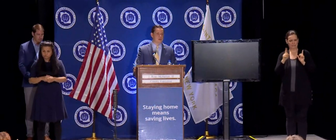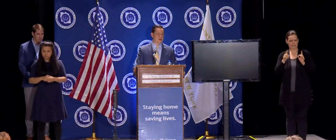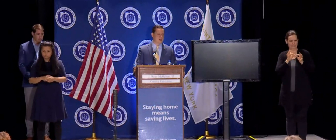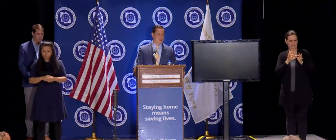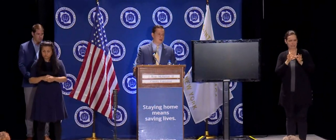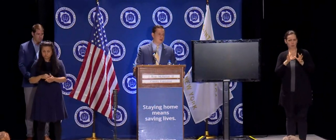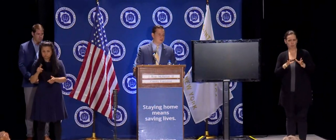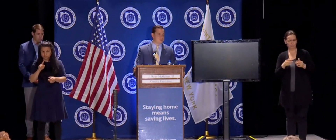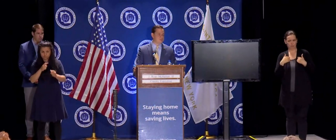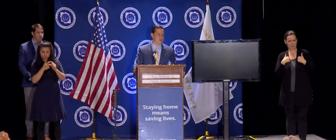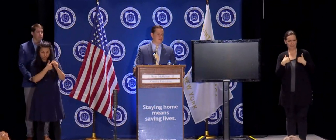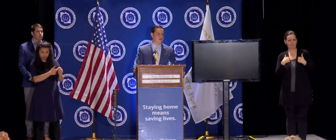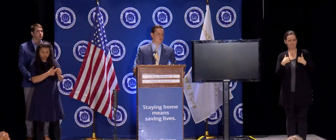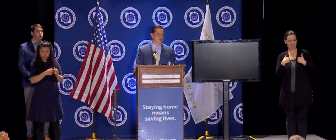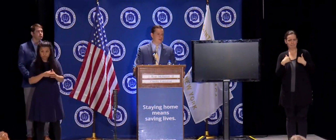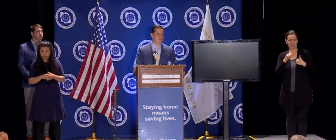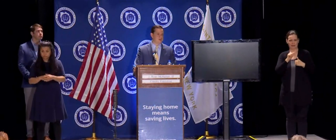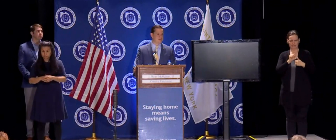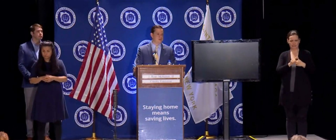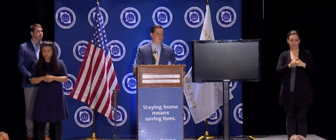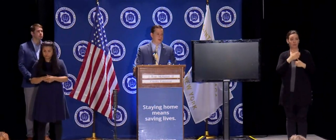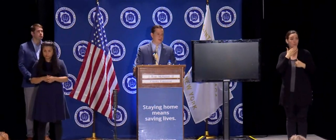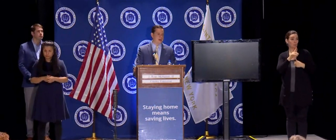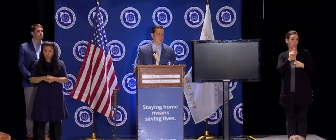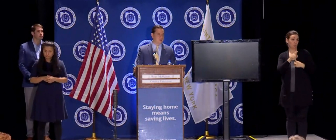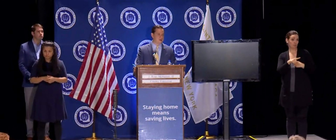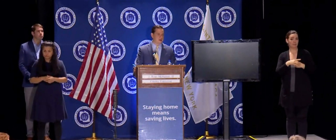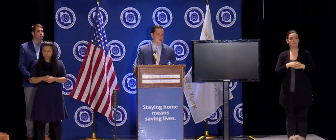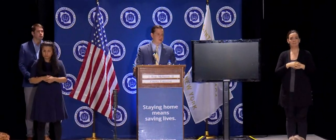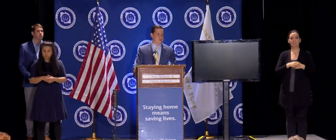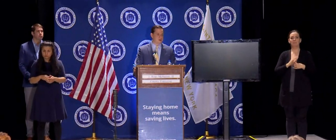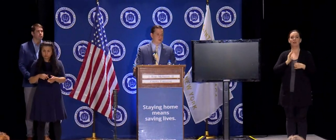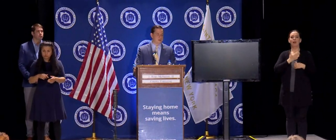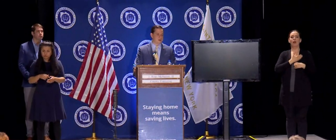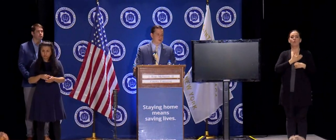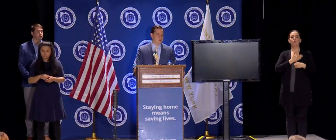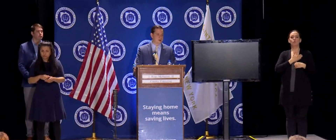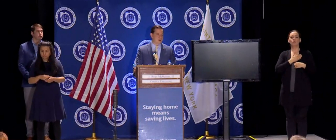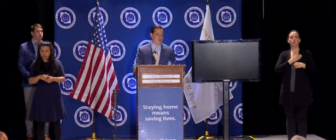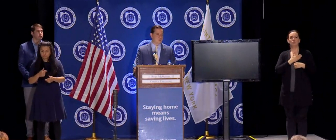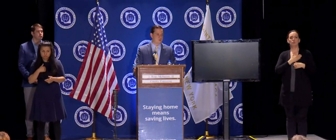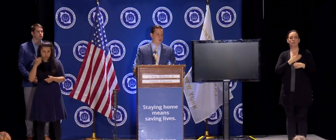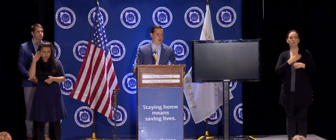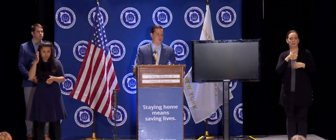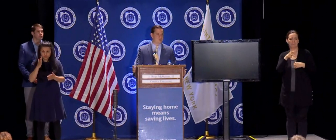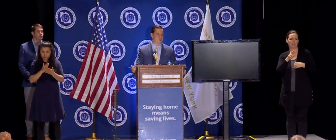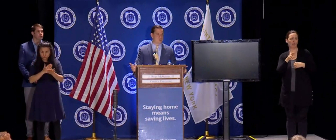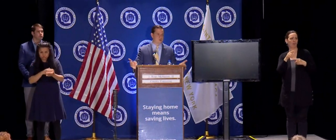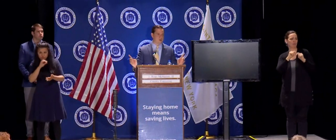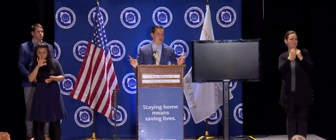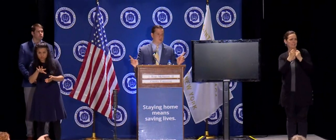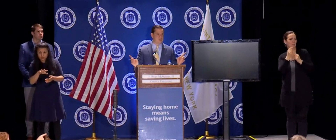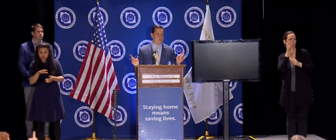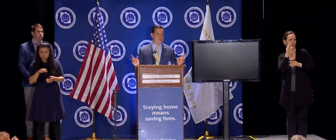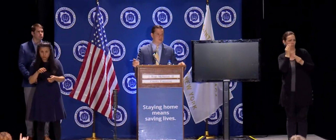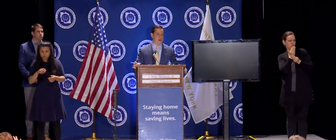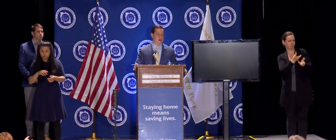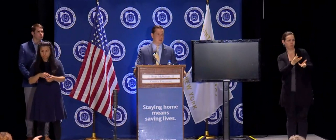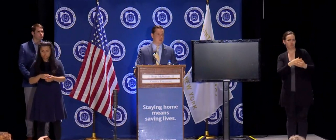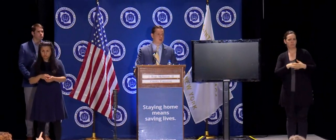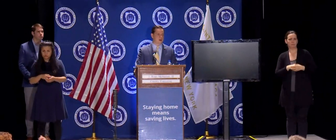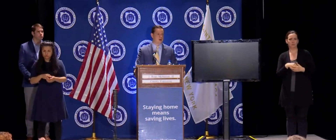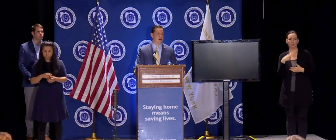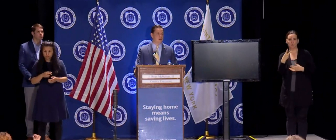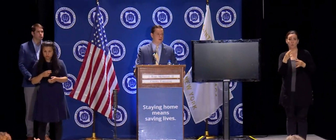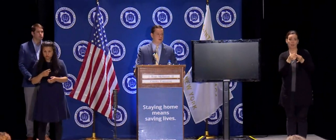question. Our media team will get to you on that. Certainly, we have two different languages in